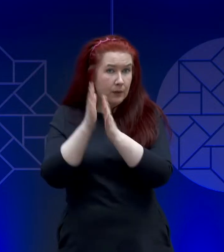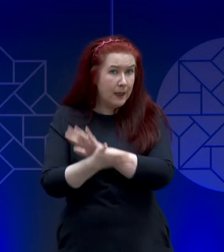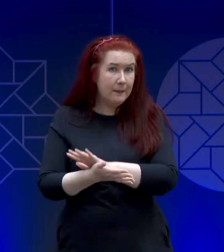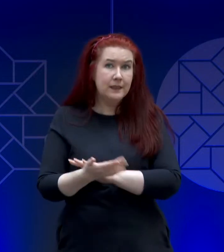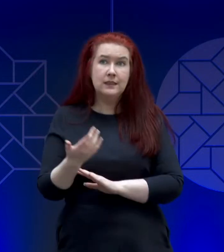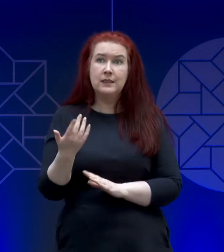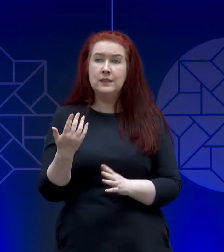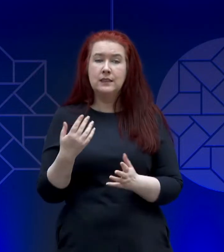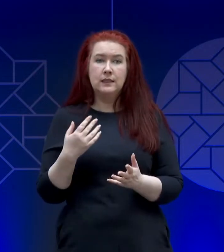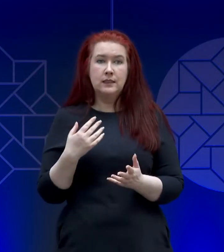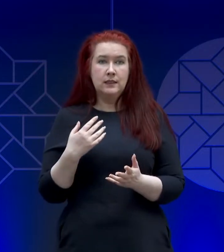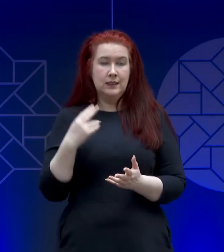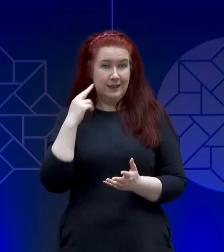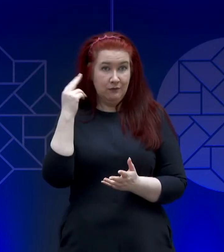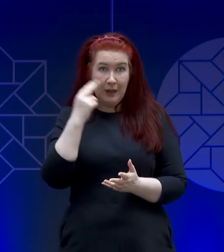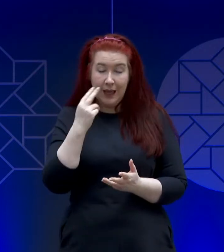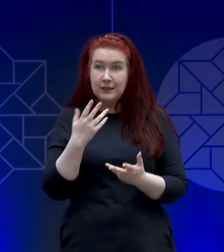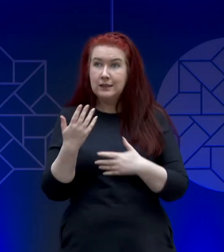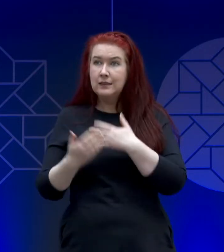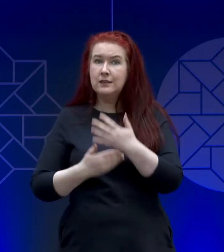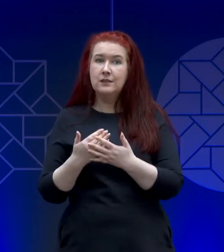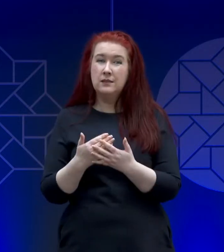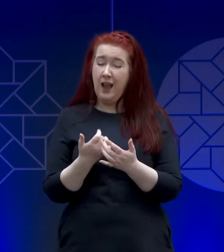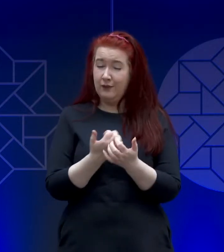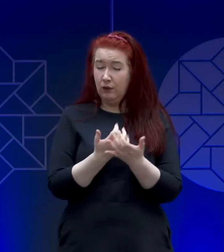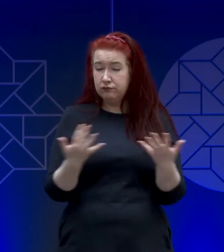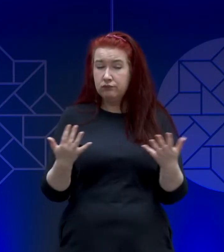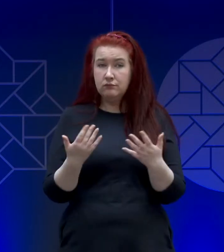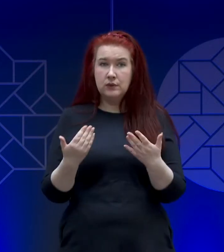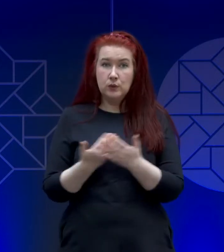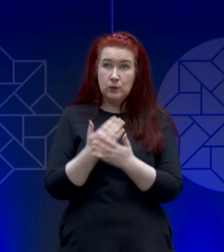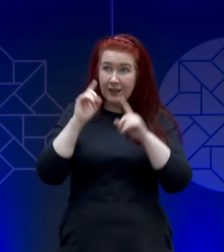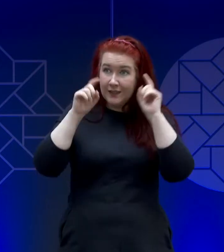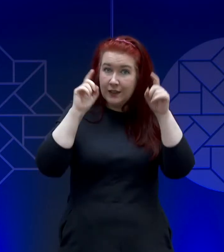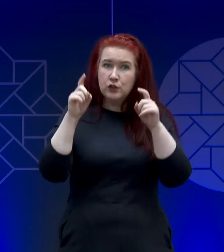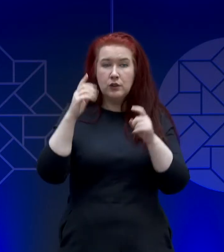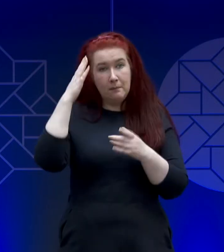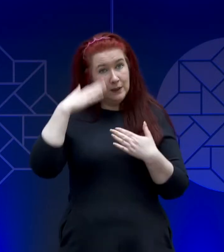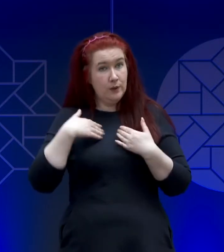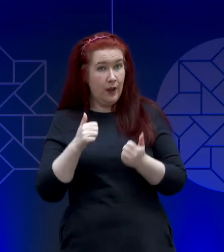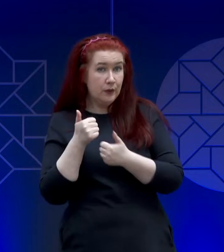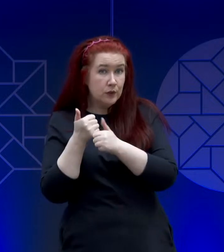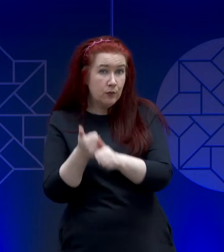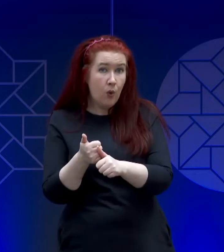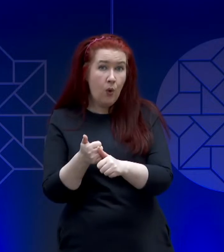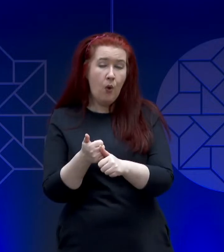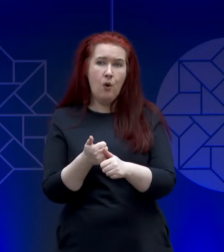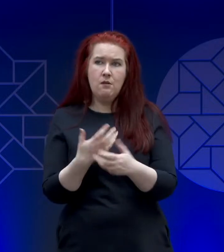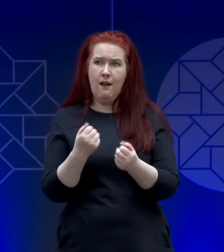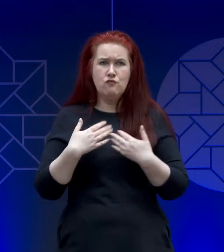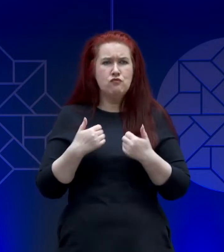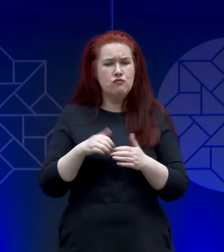impairments, to some really great innovations around mental health support,